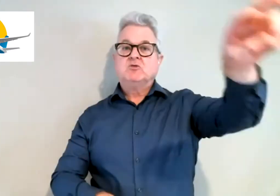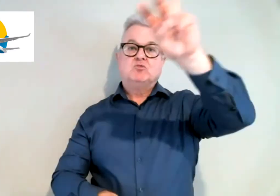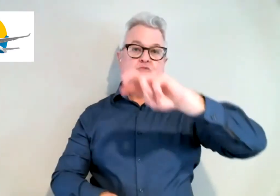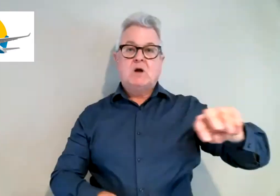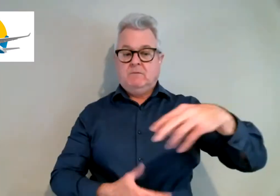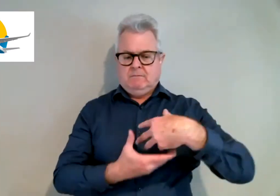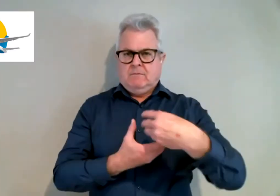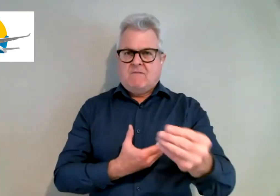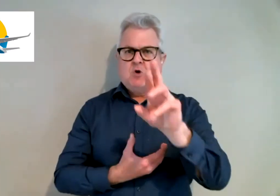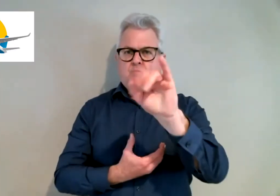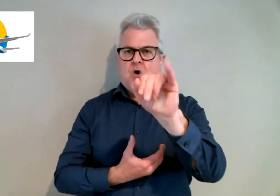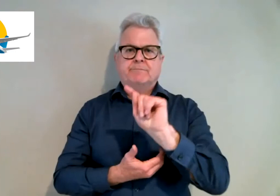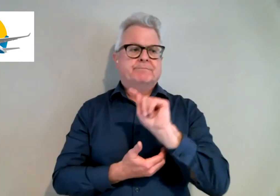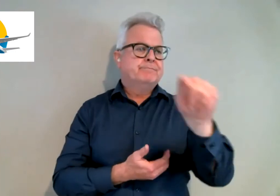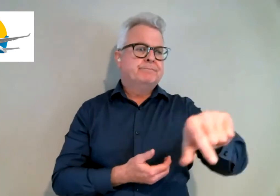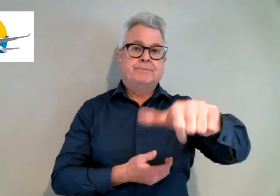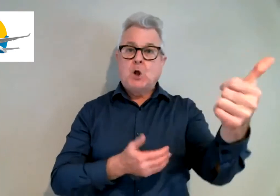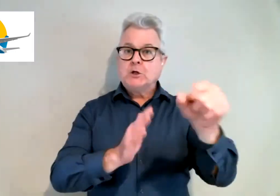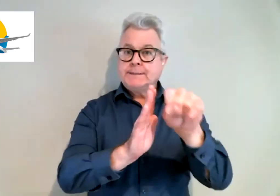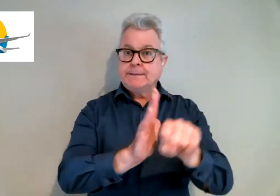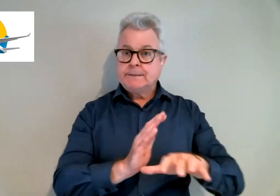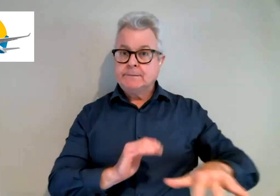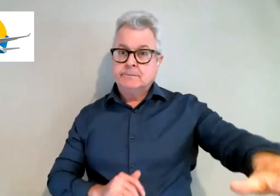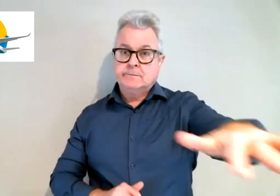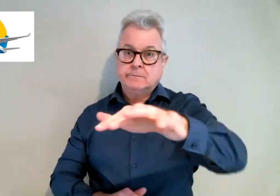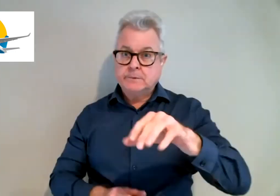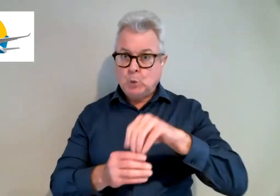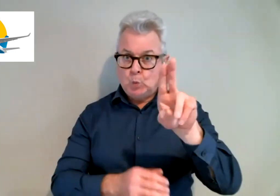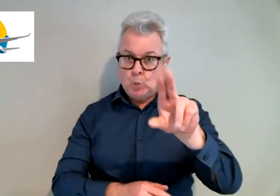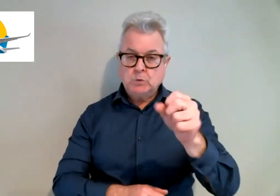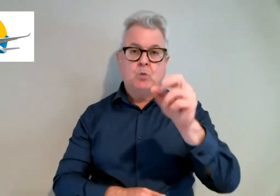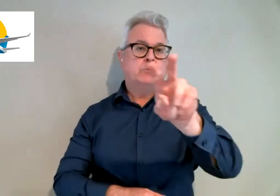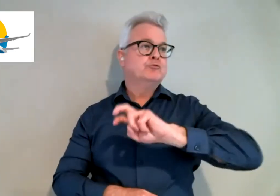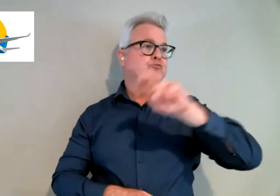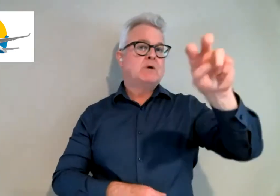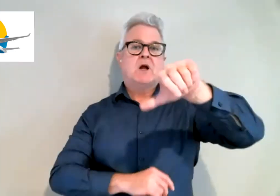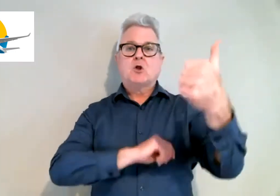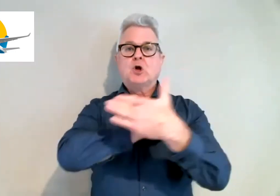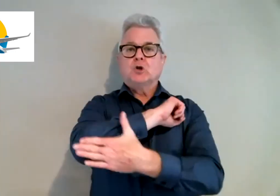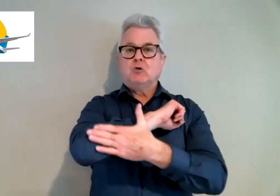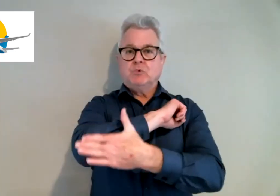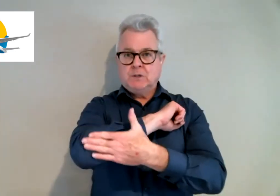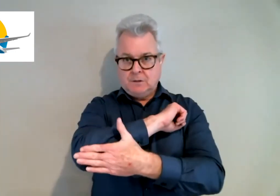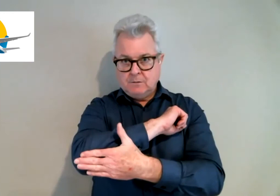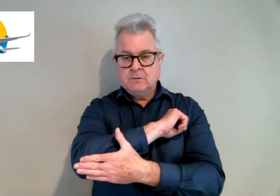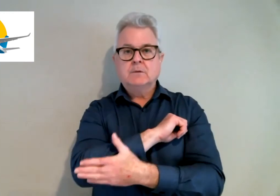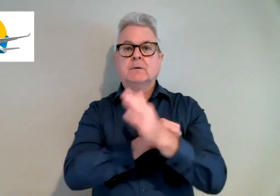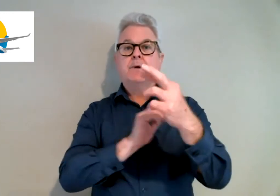Now, if you plan to travel outside the state of Rhode Island to another state within the United States, or travel outside